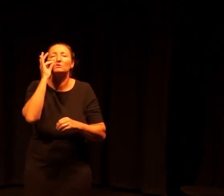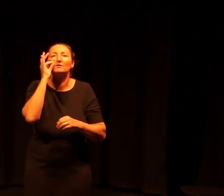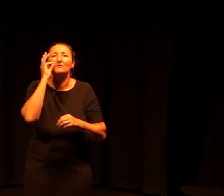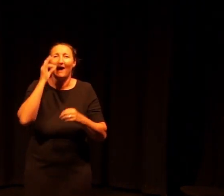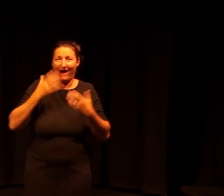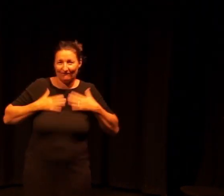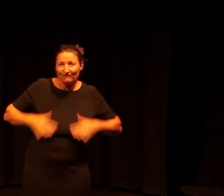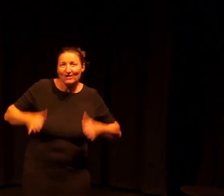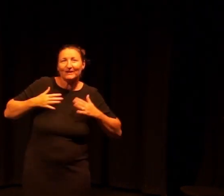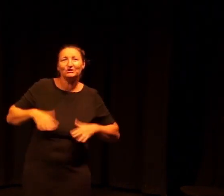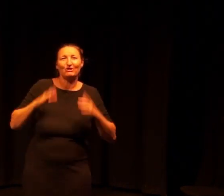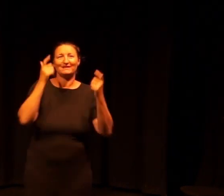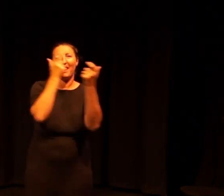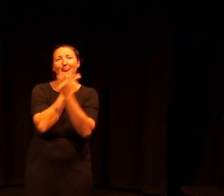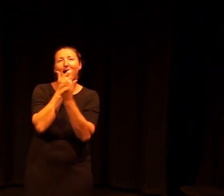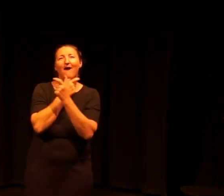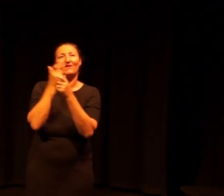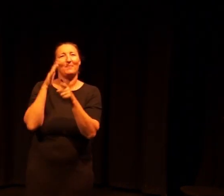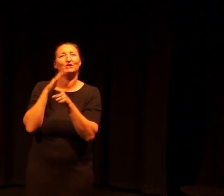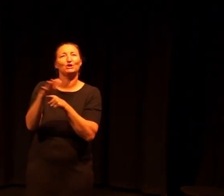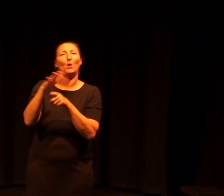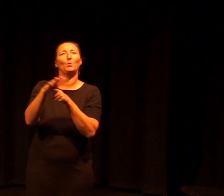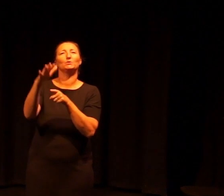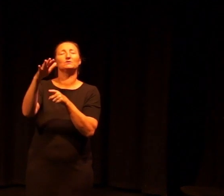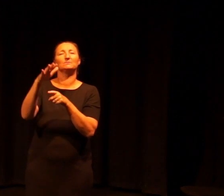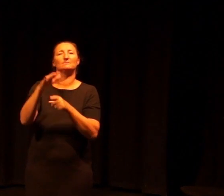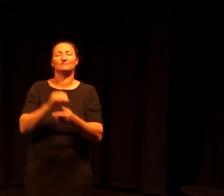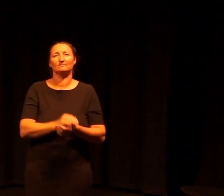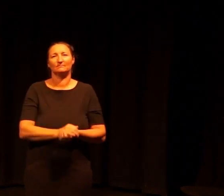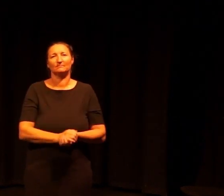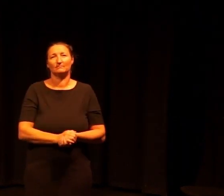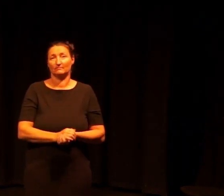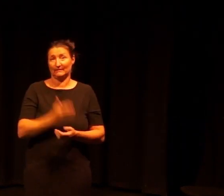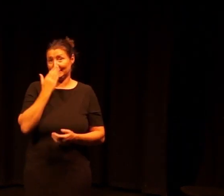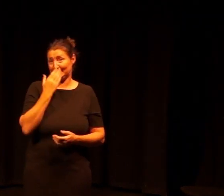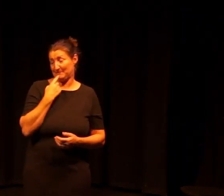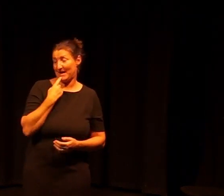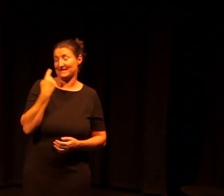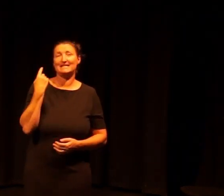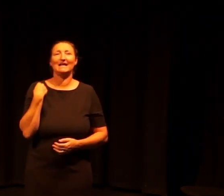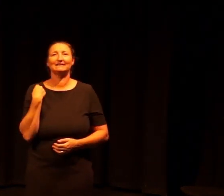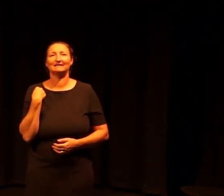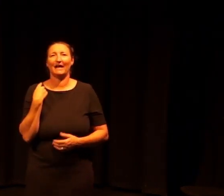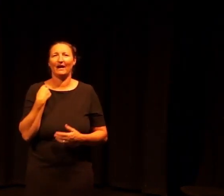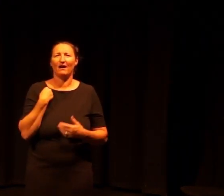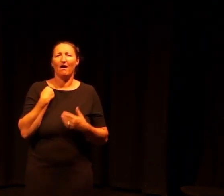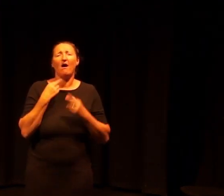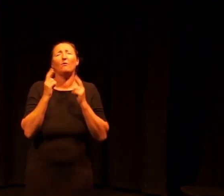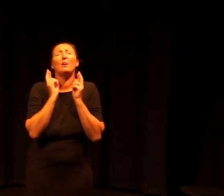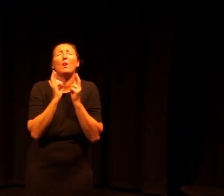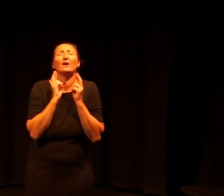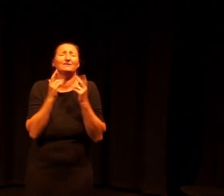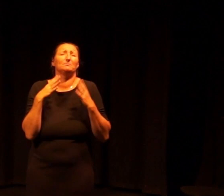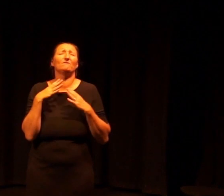my frilly dress, I would laugh at all their half-witted jokes. It seems like only yesterday I was longing to be